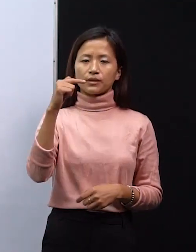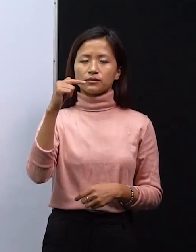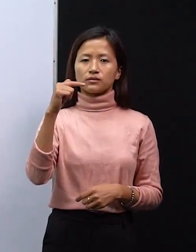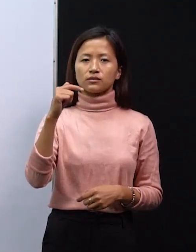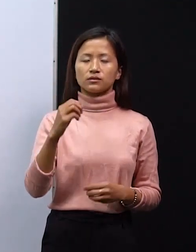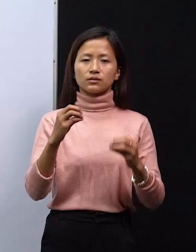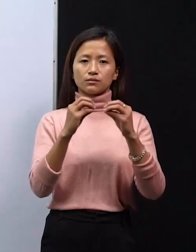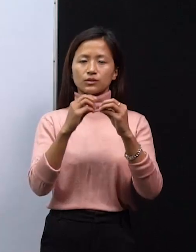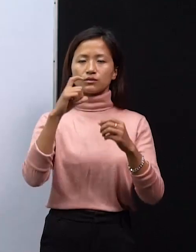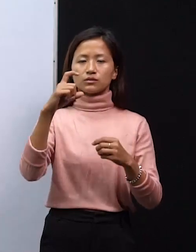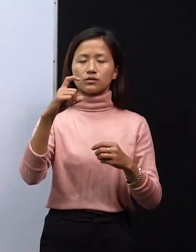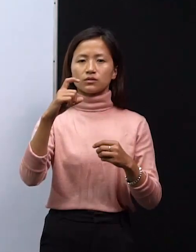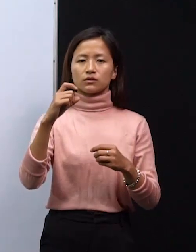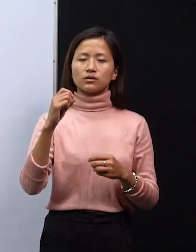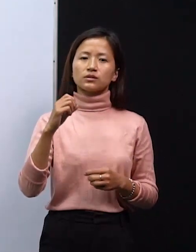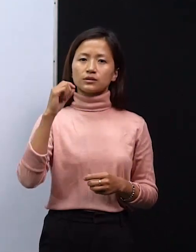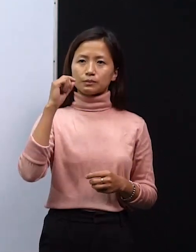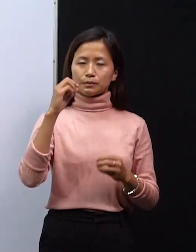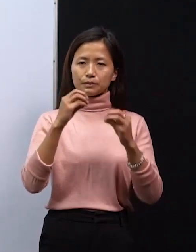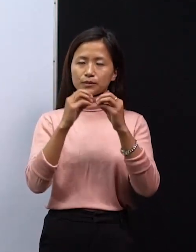minus b into c is bc